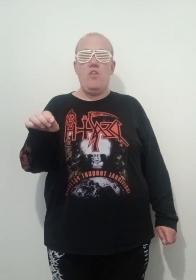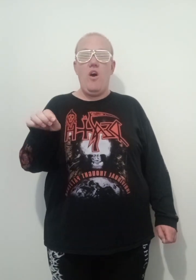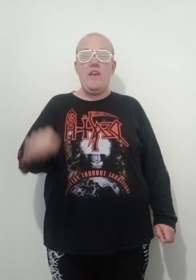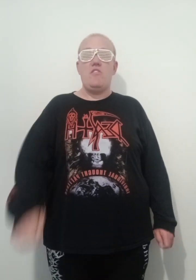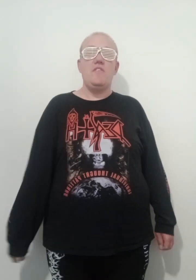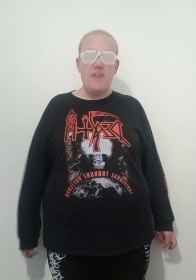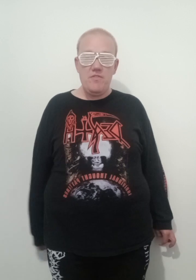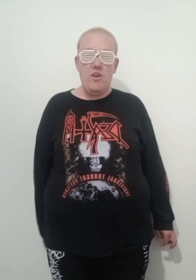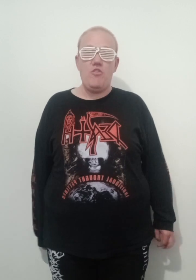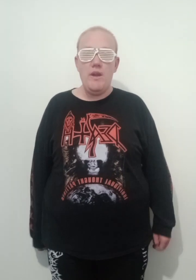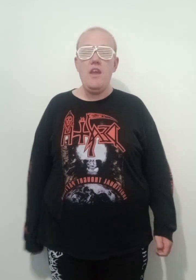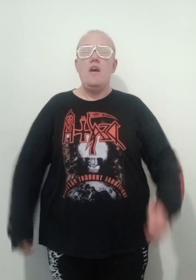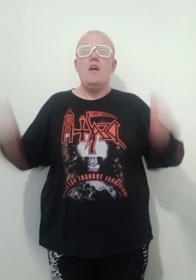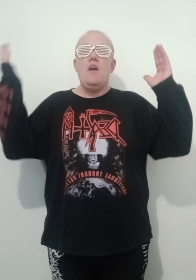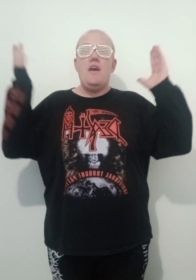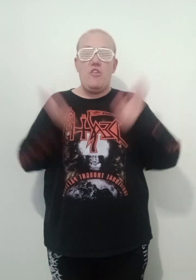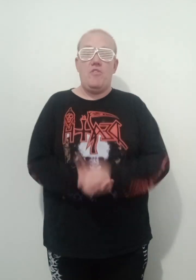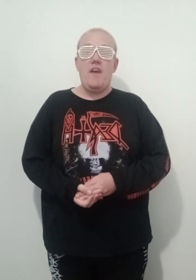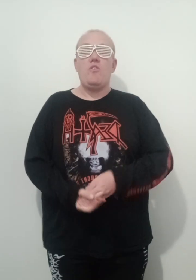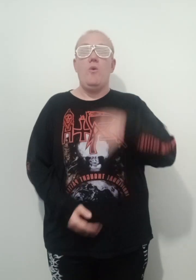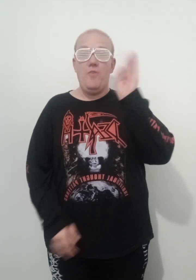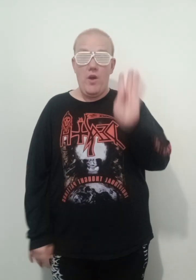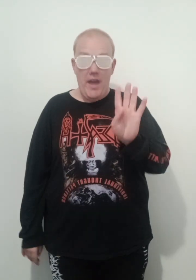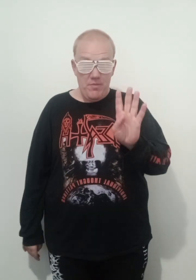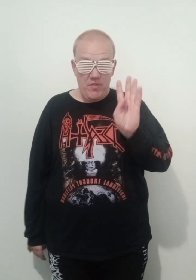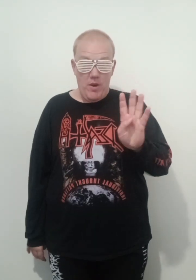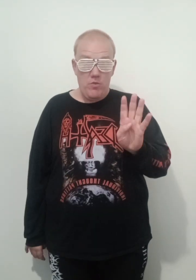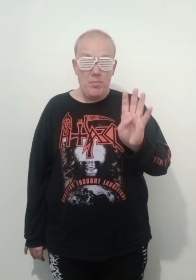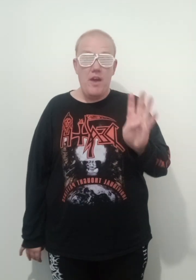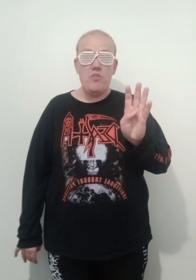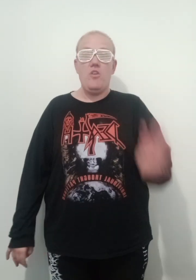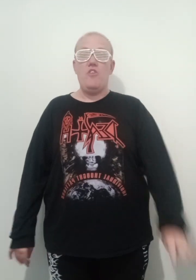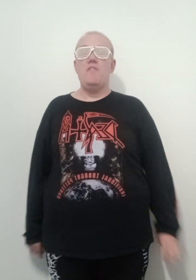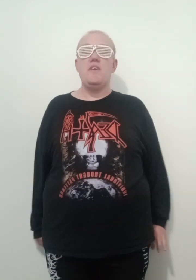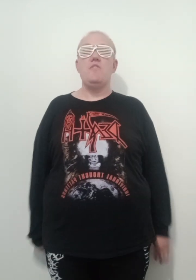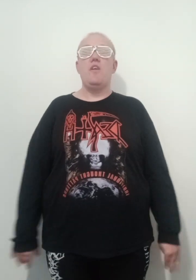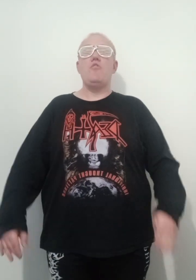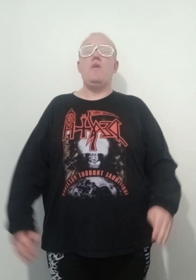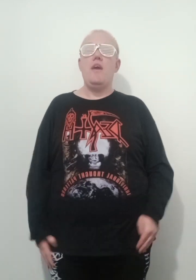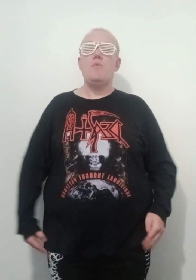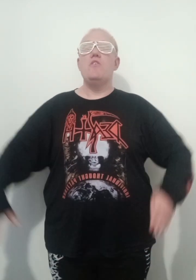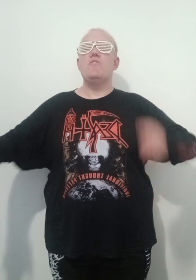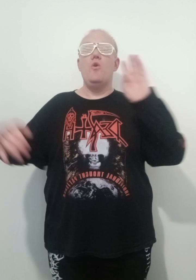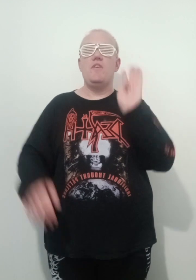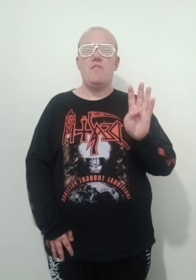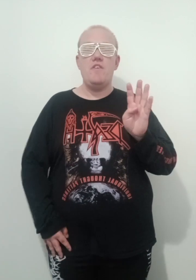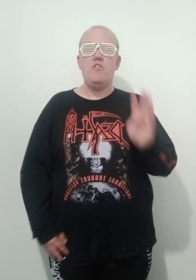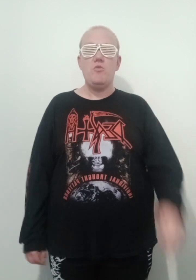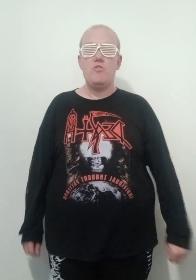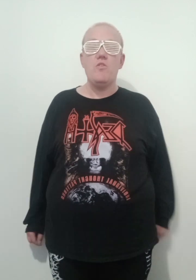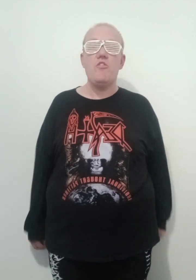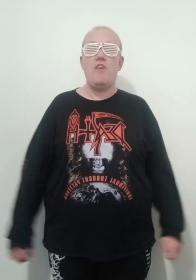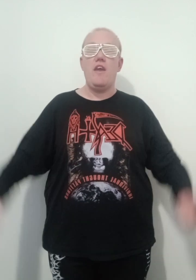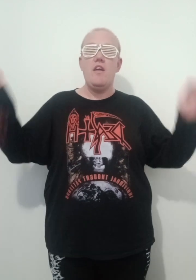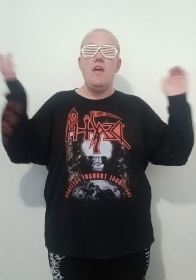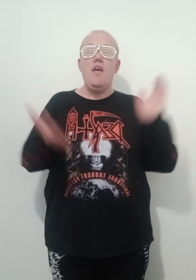July 17th, 1920. In actual fact, all 4 games of the round were played on July 17th, 1920, and we used 4 different venues, which was good to see.